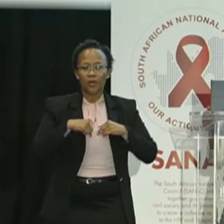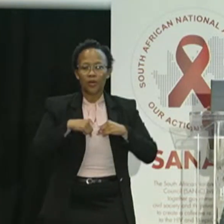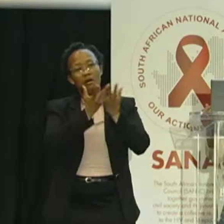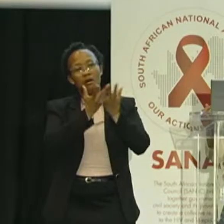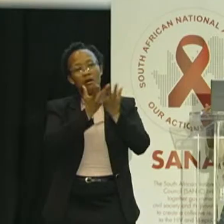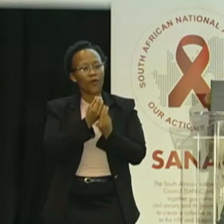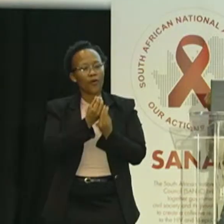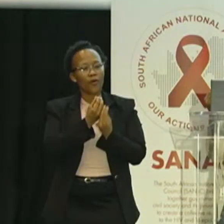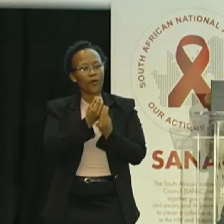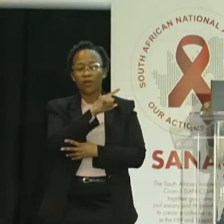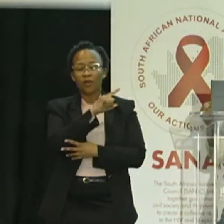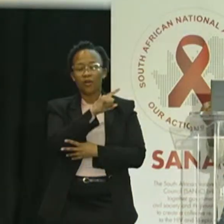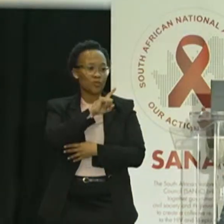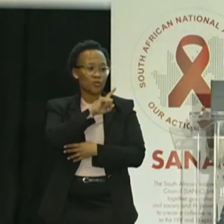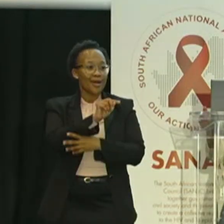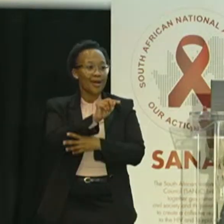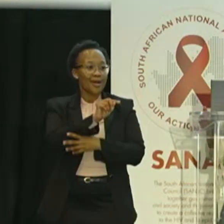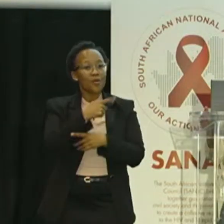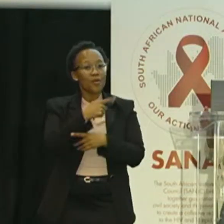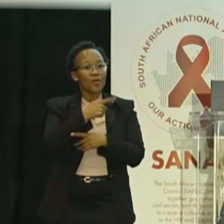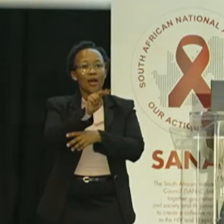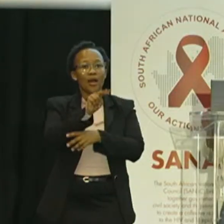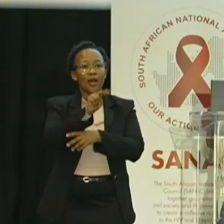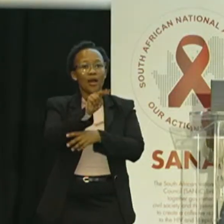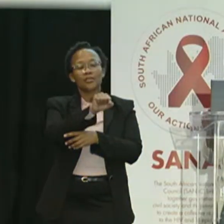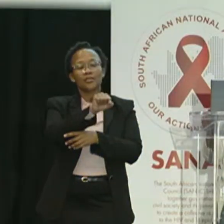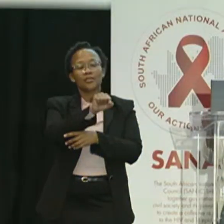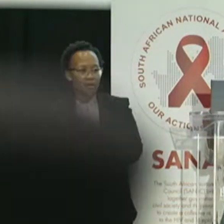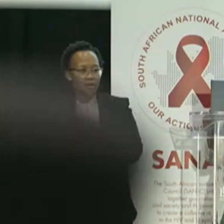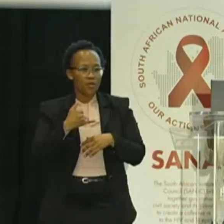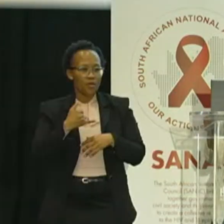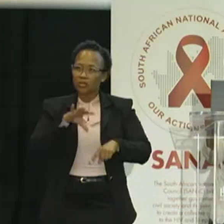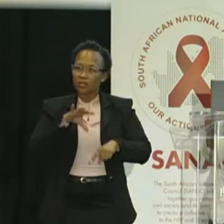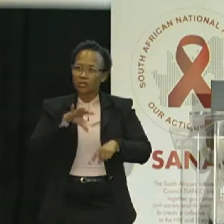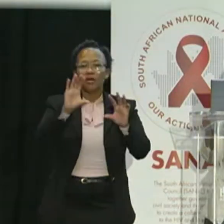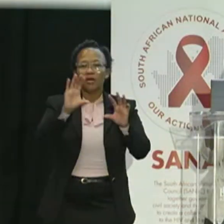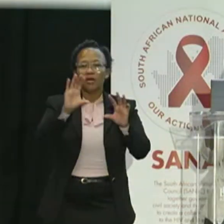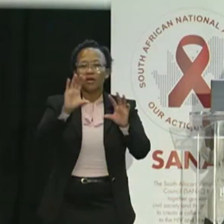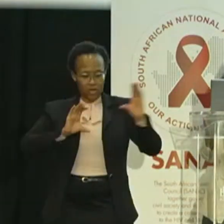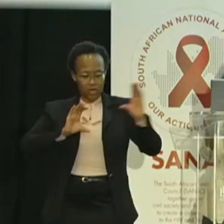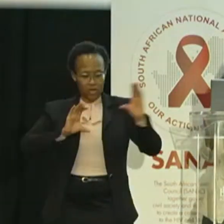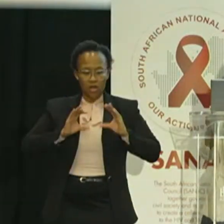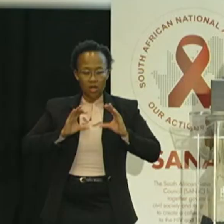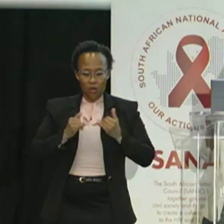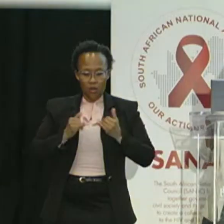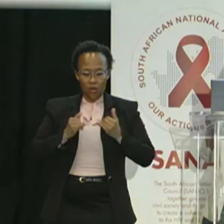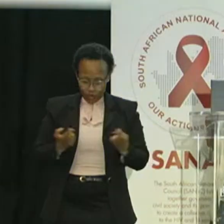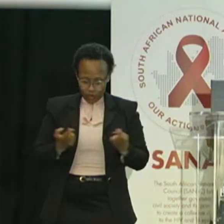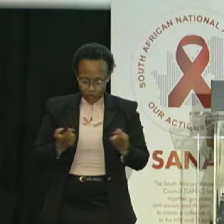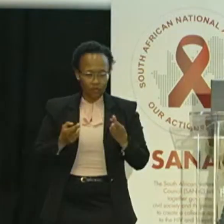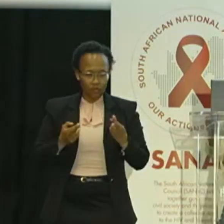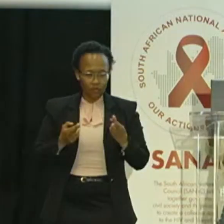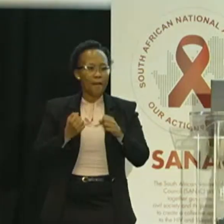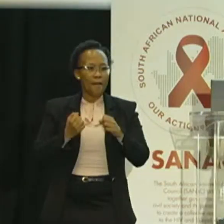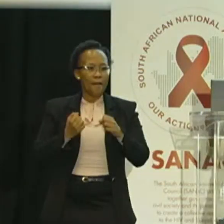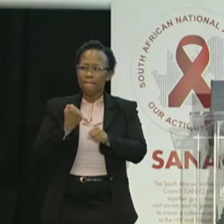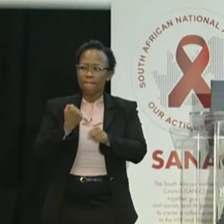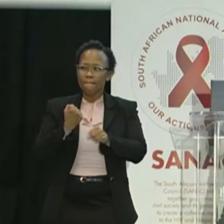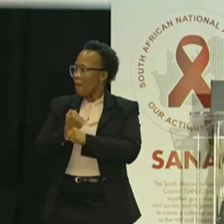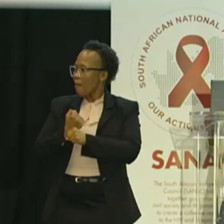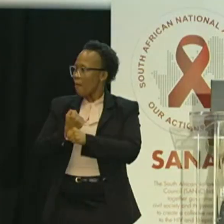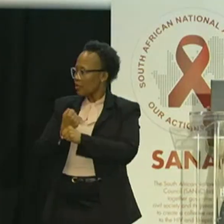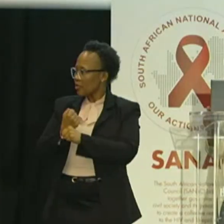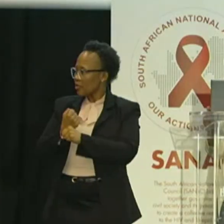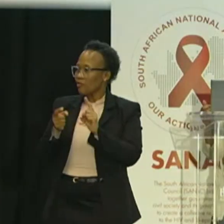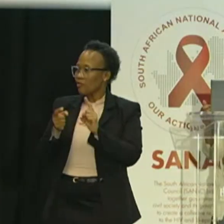the NSP, we find gaps in funding, and then we go through a process of resource mobilization. You'll find that we've got colleagues from the